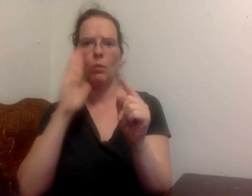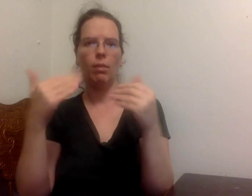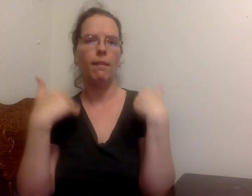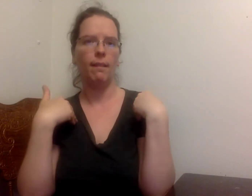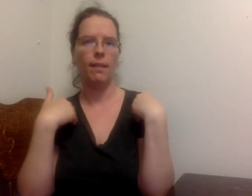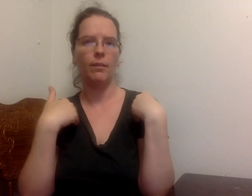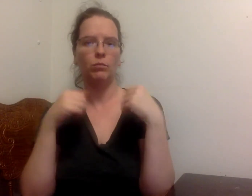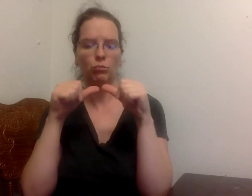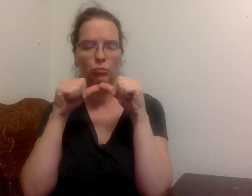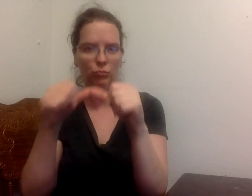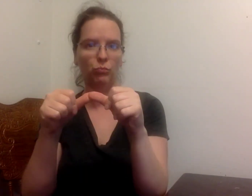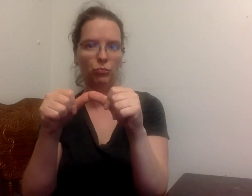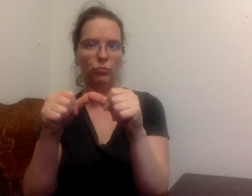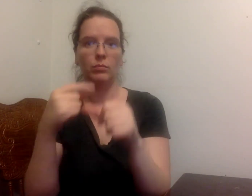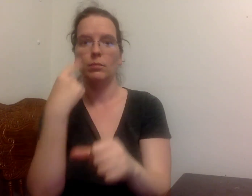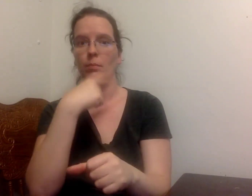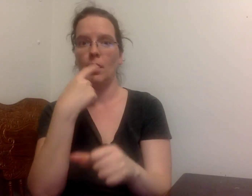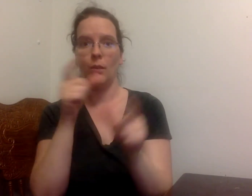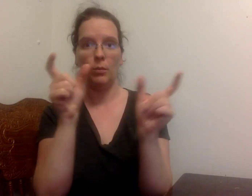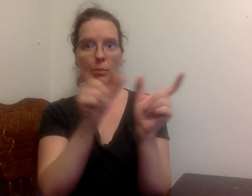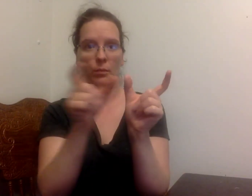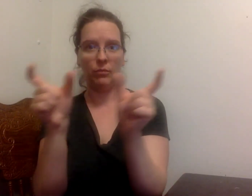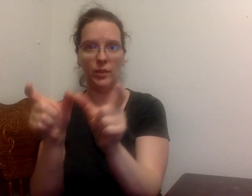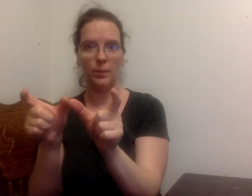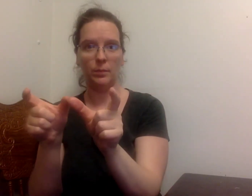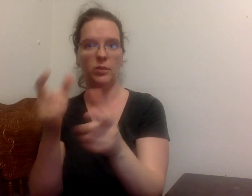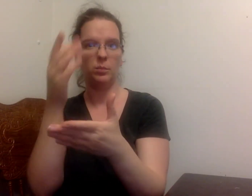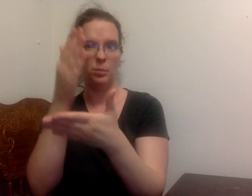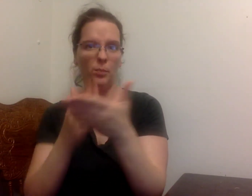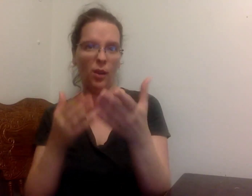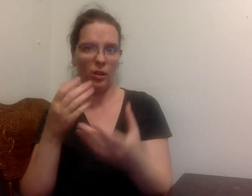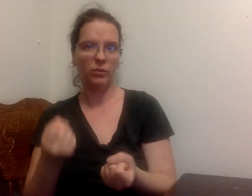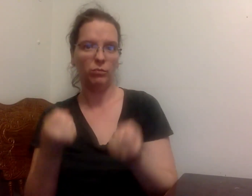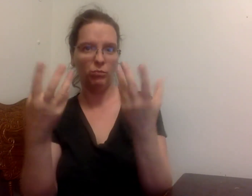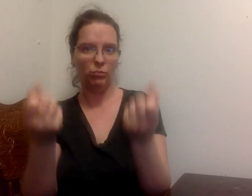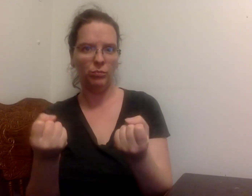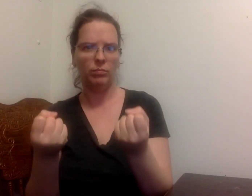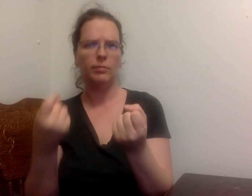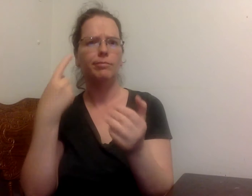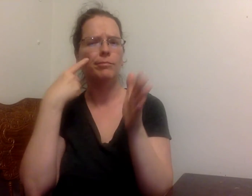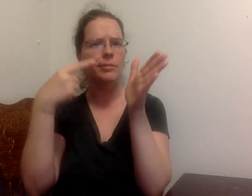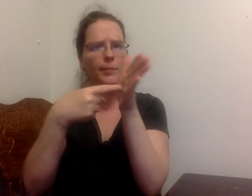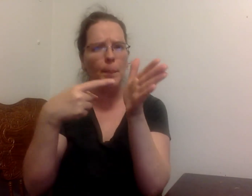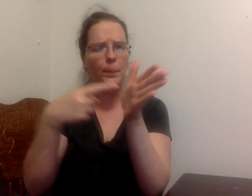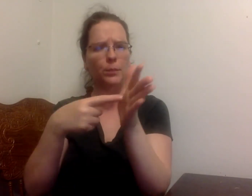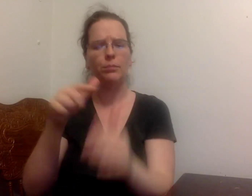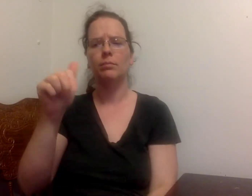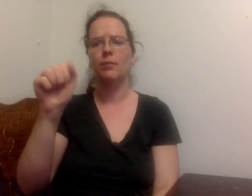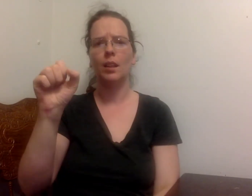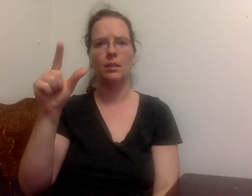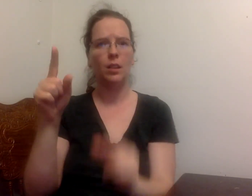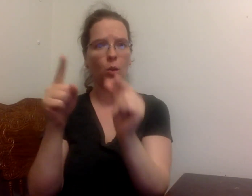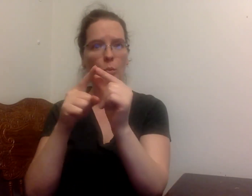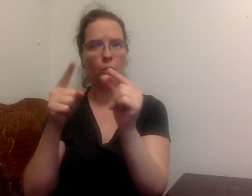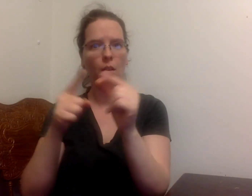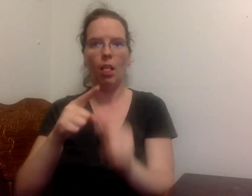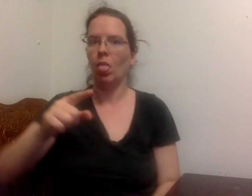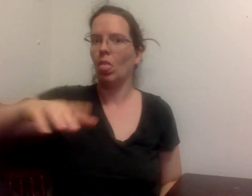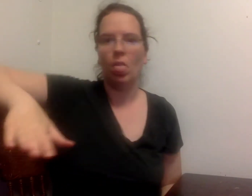Some ASL signs have a mouth morpheme that is always connected with it and is part of the sign. For example, the